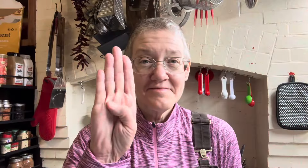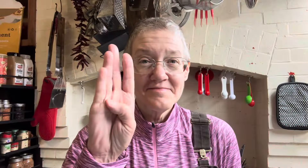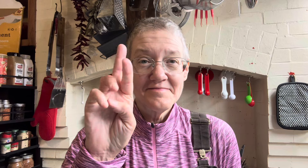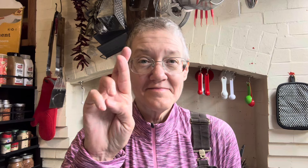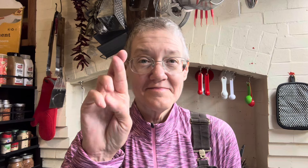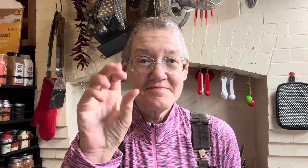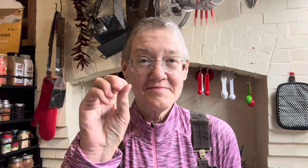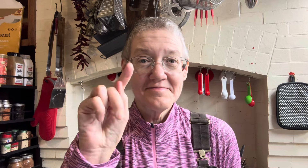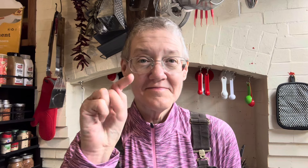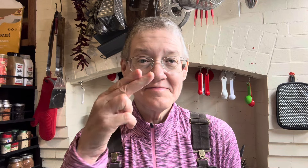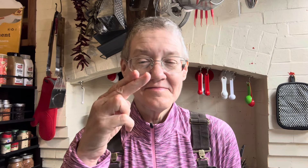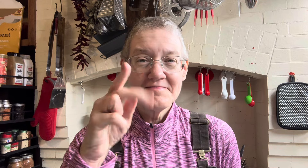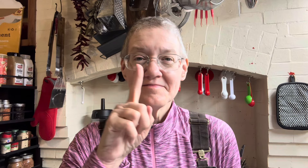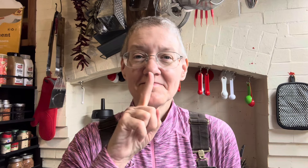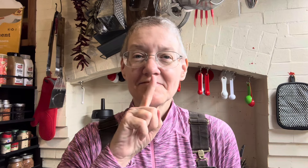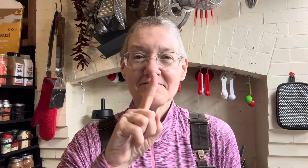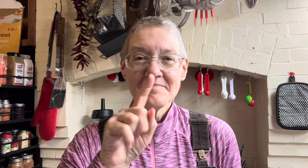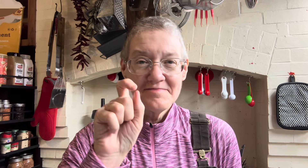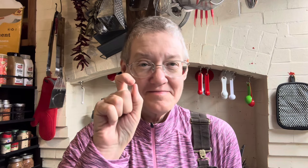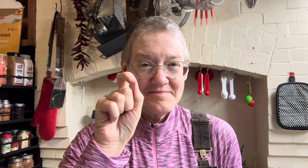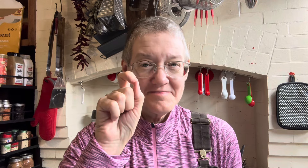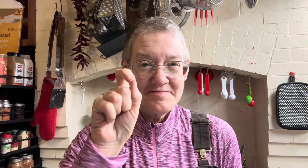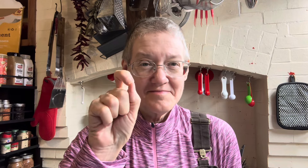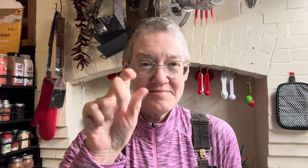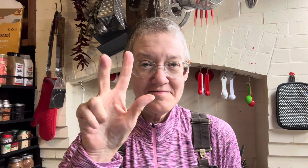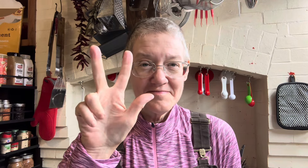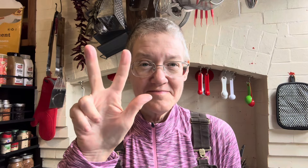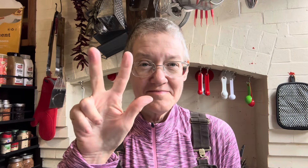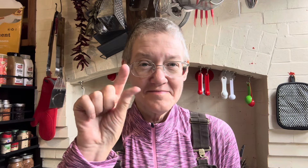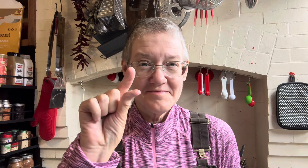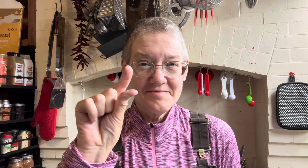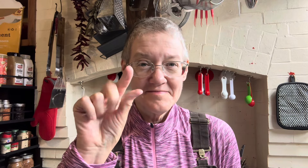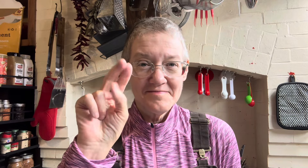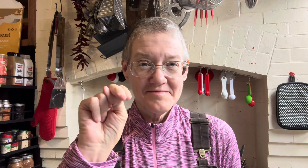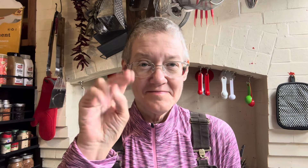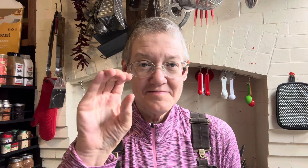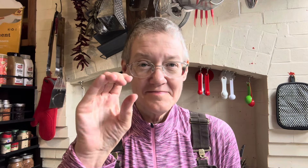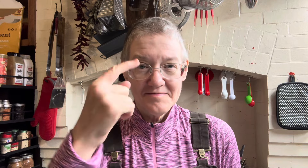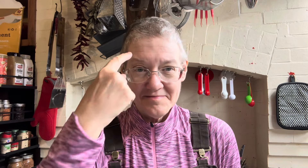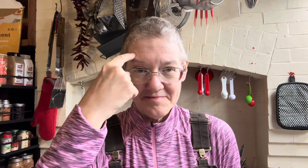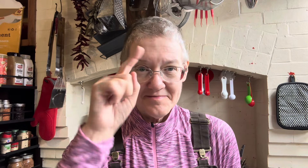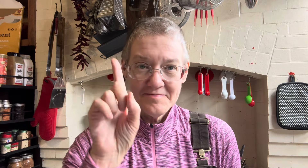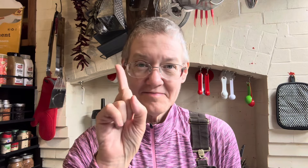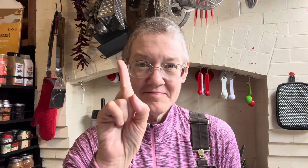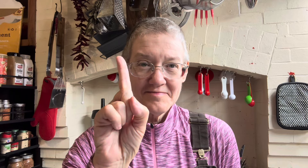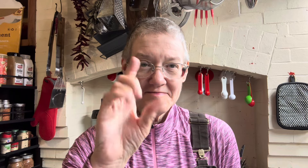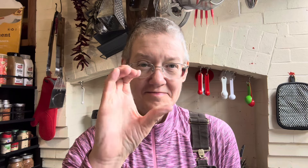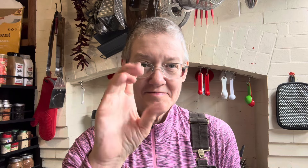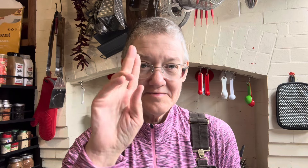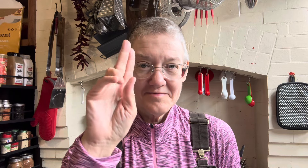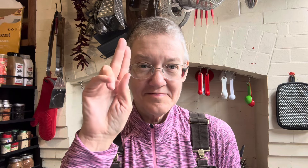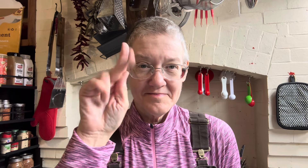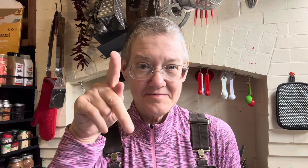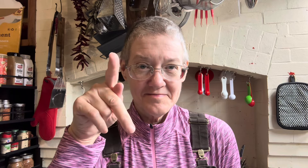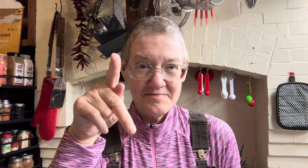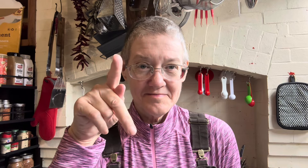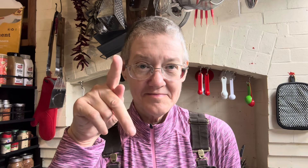The broth is only 0.3 grams of net carbs for each cup.